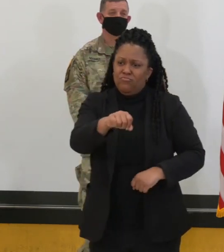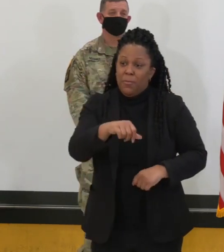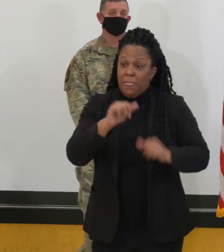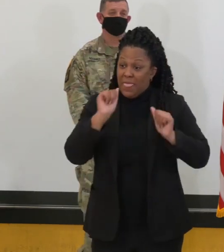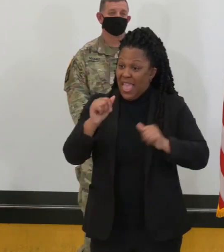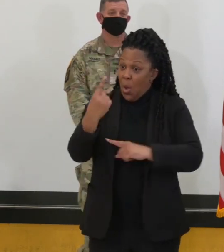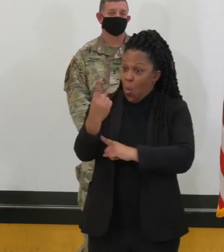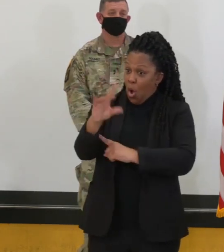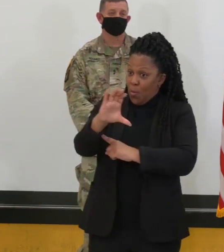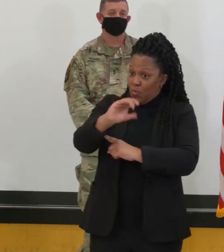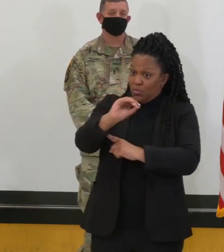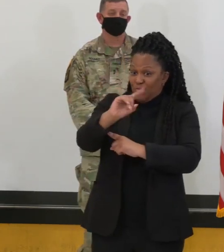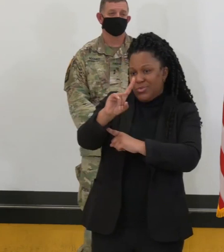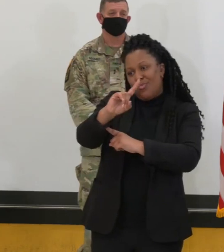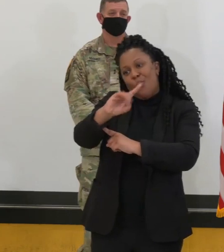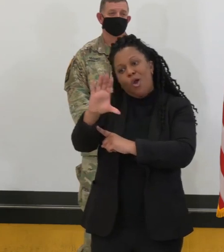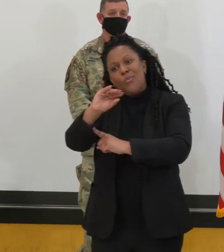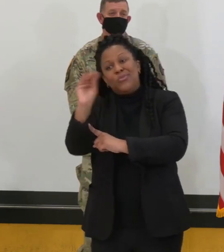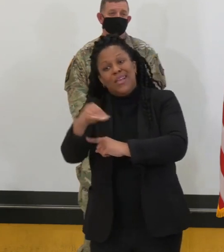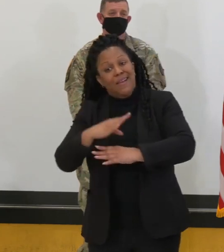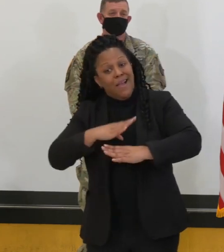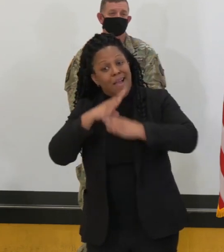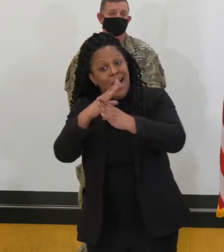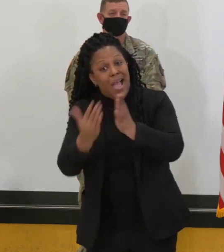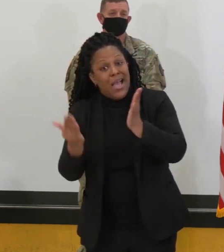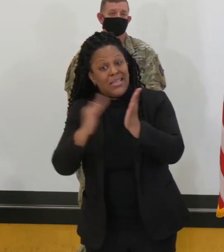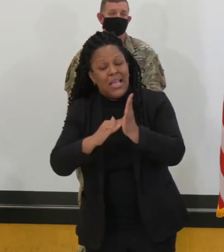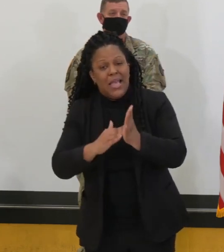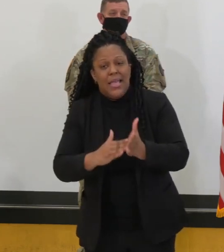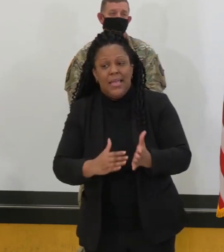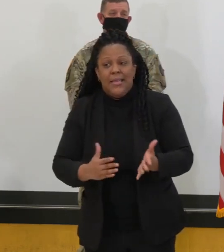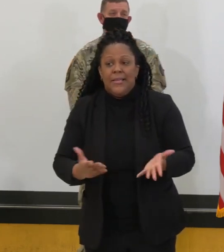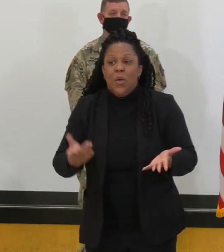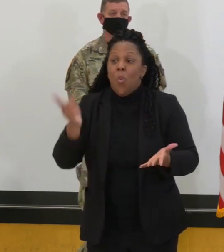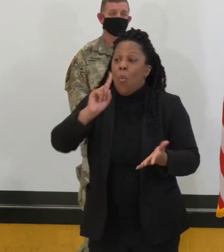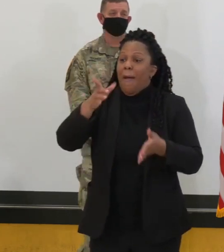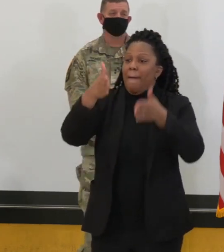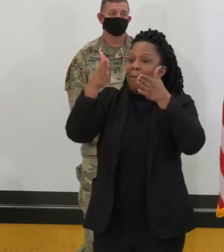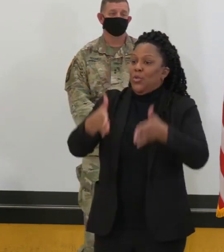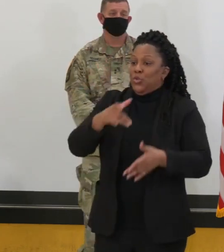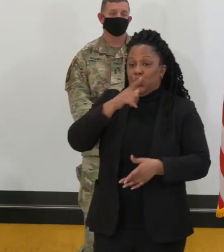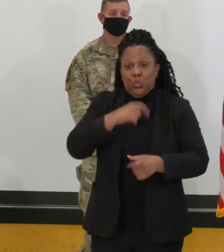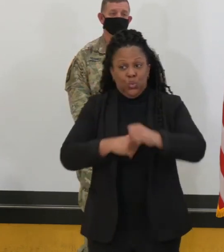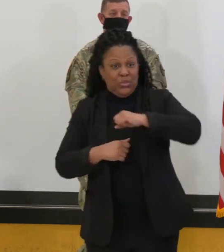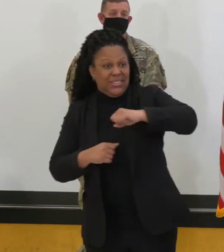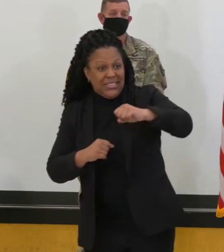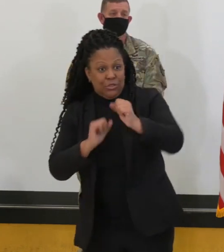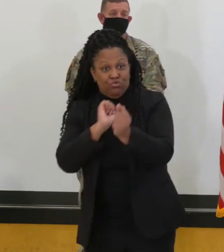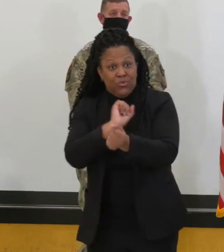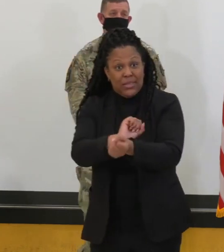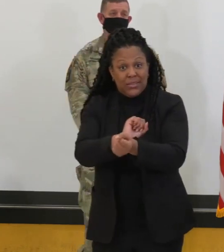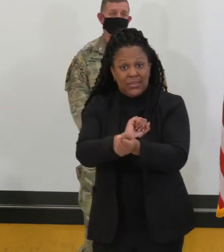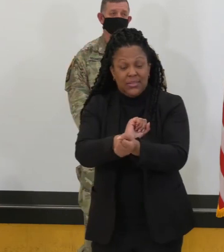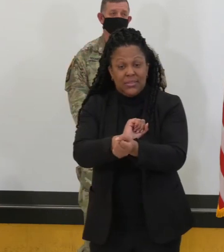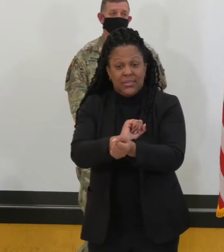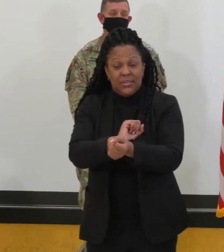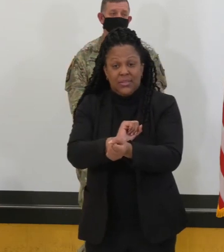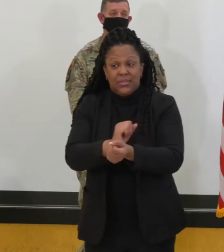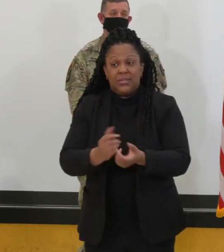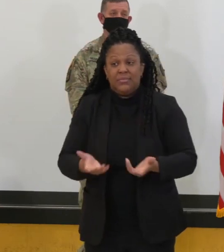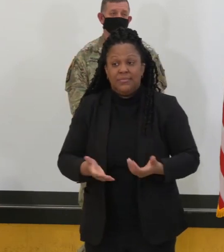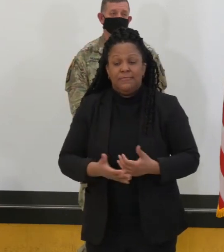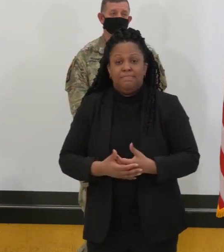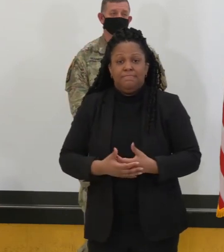again? Engage in a case where someone is resisting arrest? I'd like to think that there are better tools and